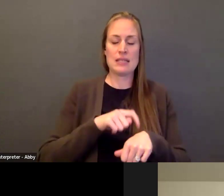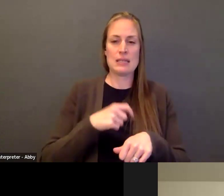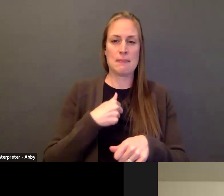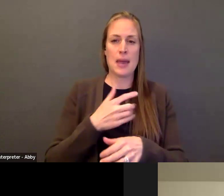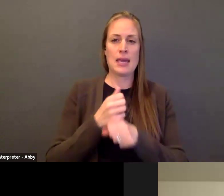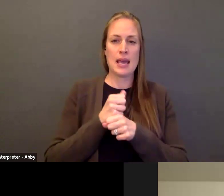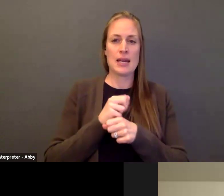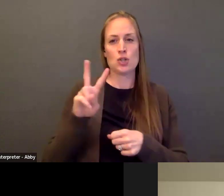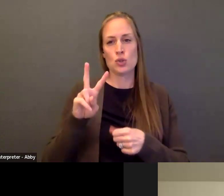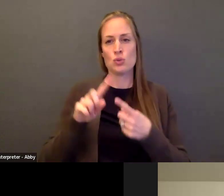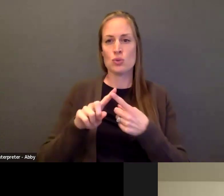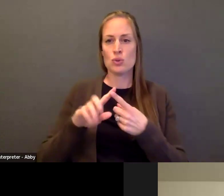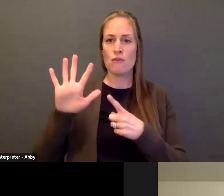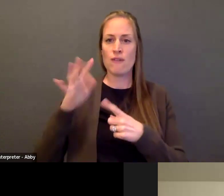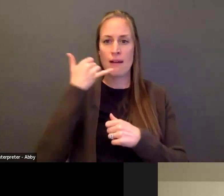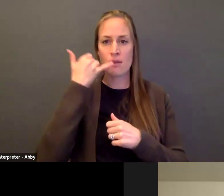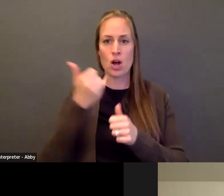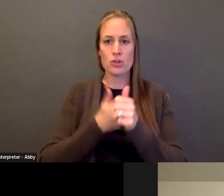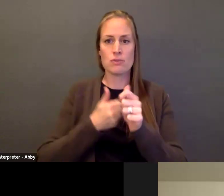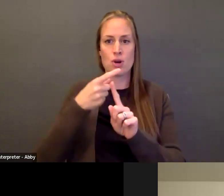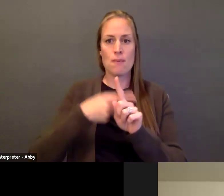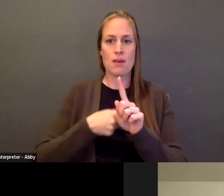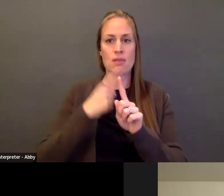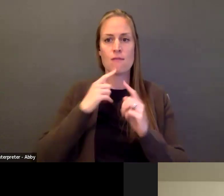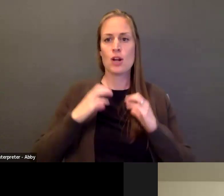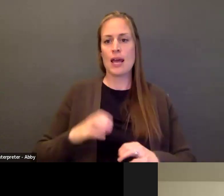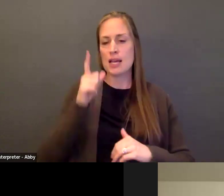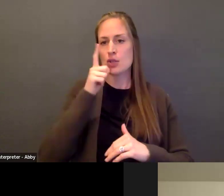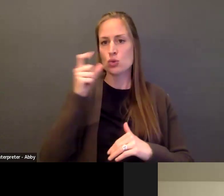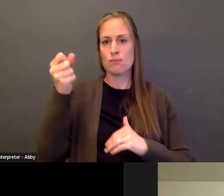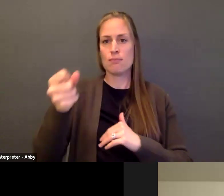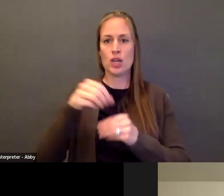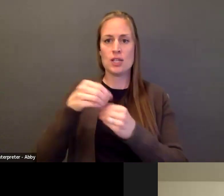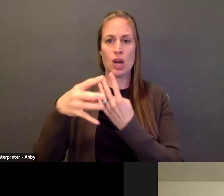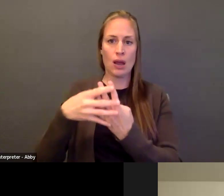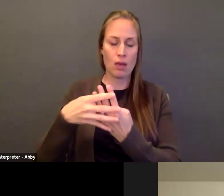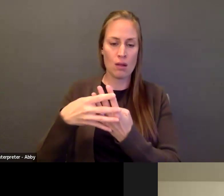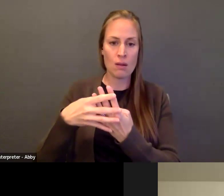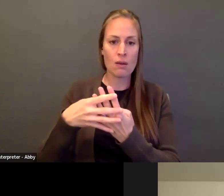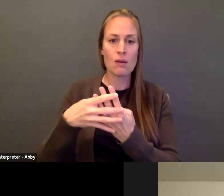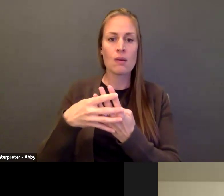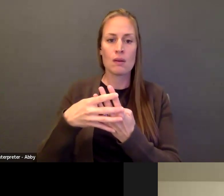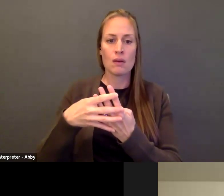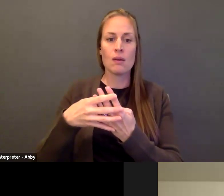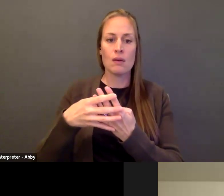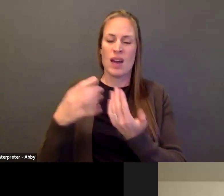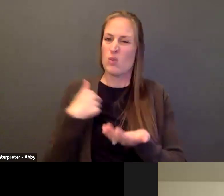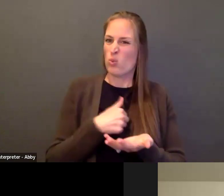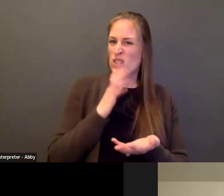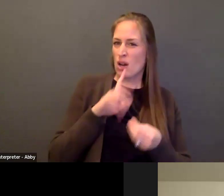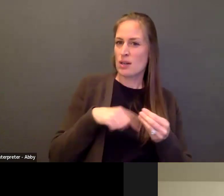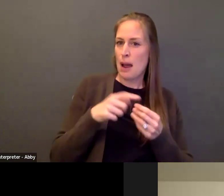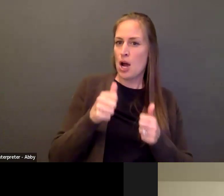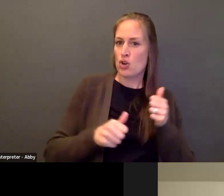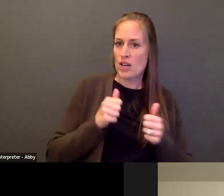5 calls a month for clients that are taken into jail. And then, you know, we talked about aggression and being the source of that. That's actually